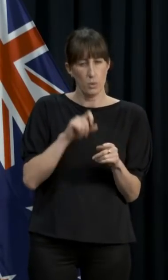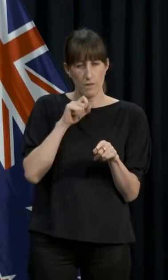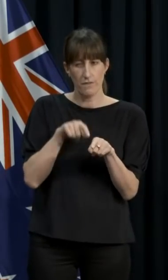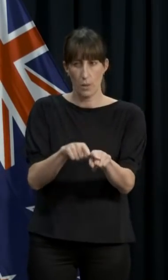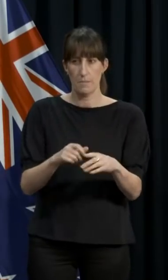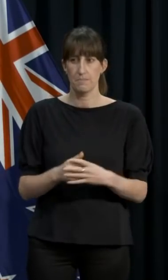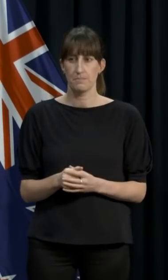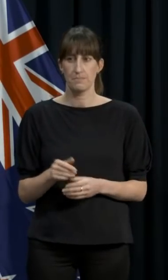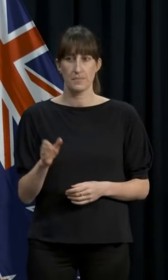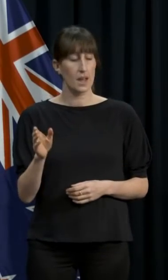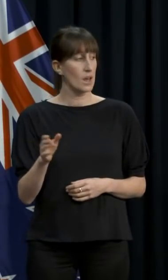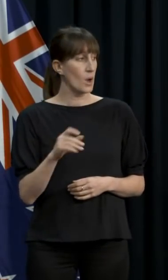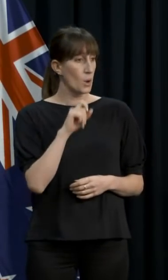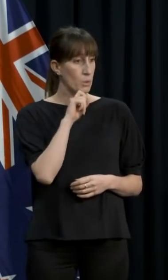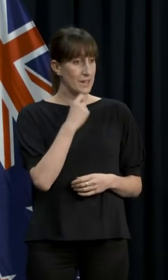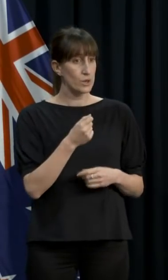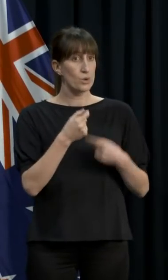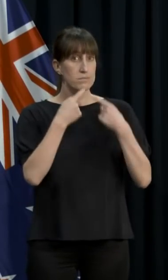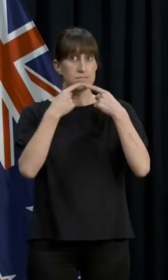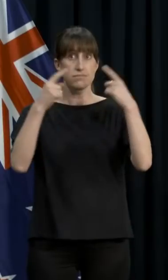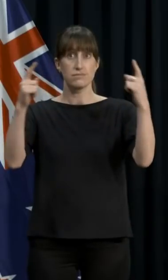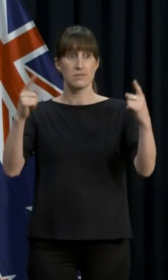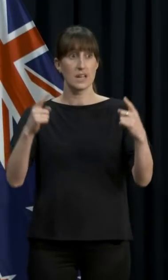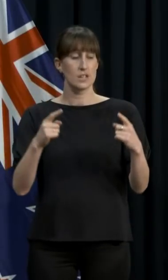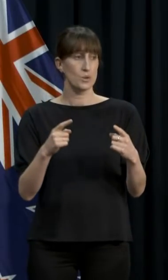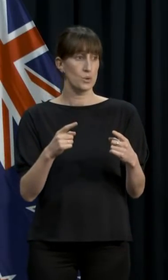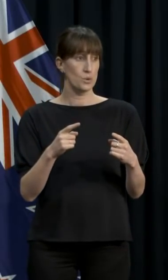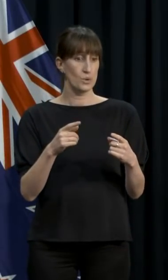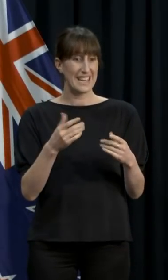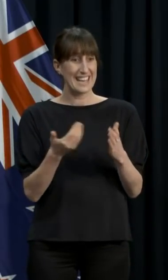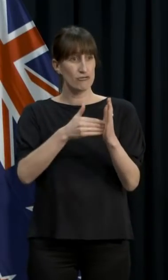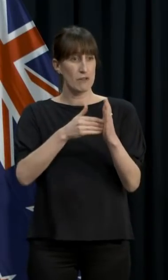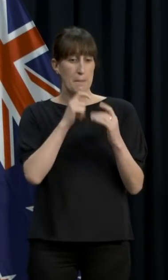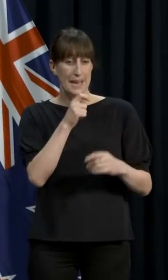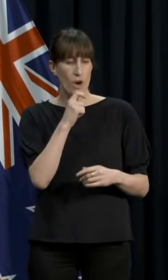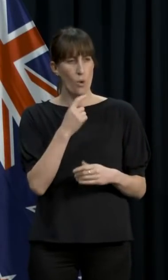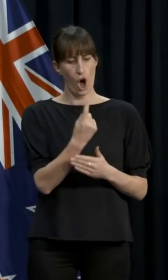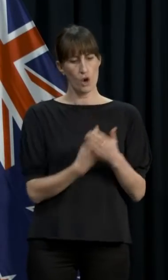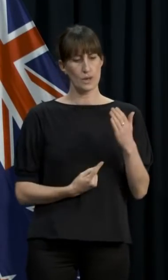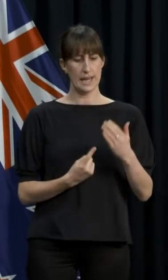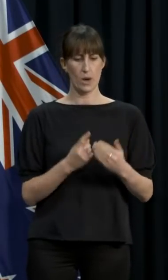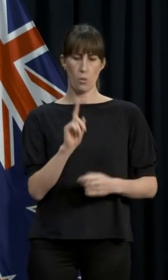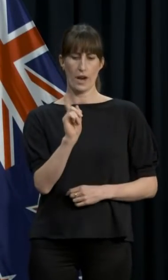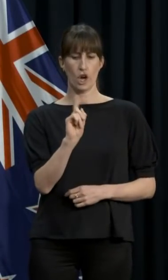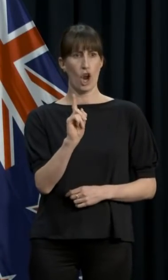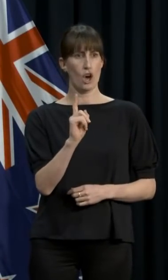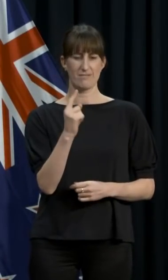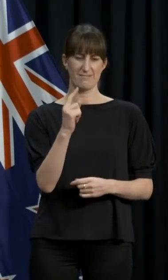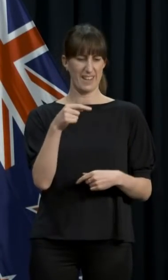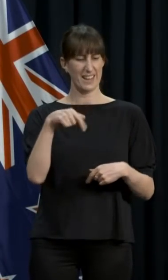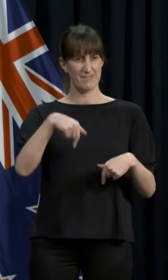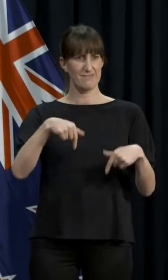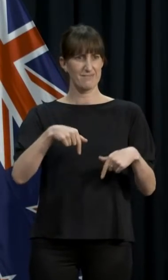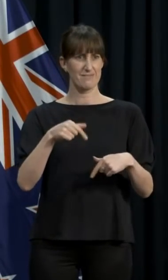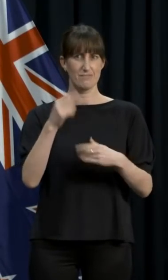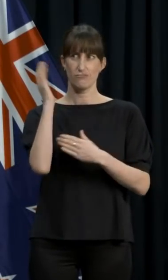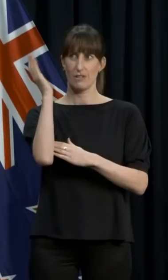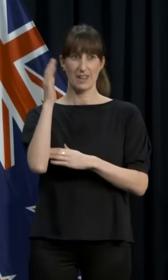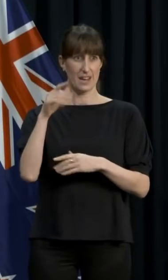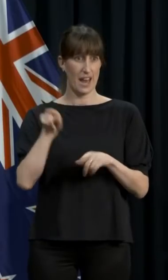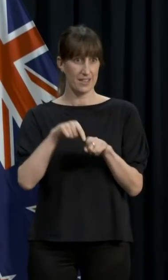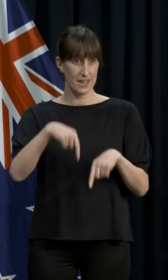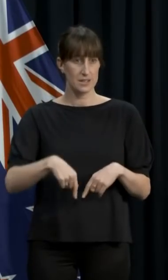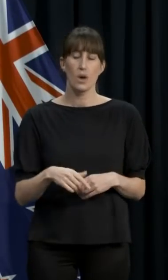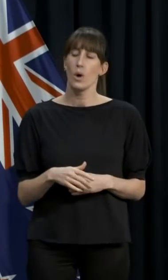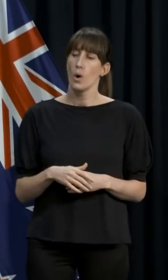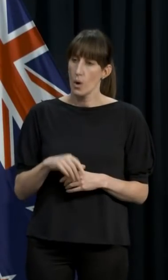use these 1 o'clock stand-ups to get that message out there? There is further advice coming to me as the Minister of Health around what more